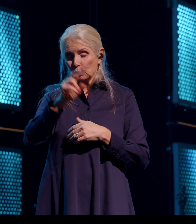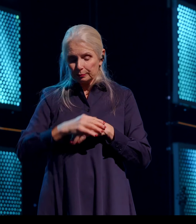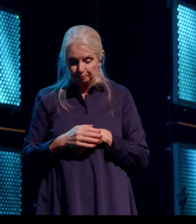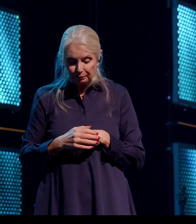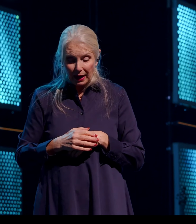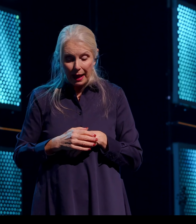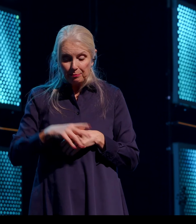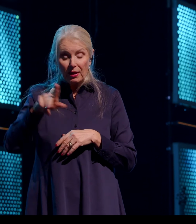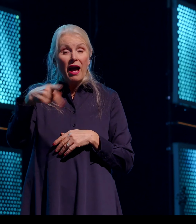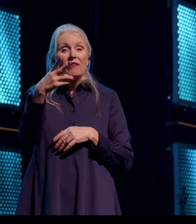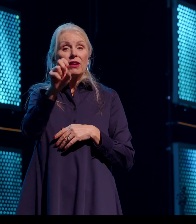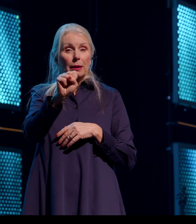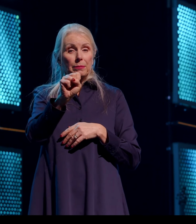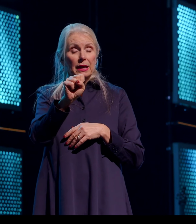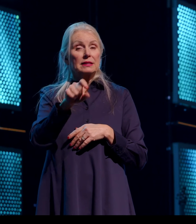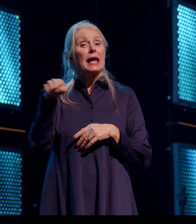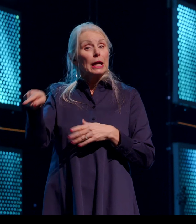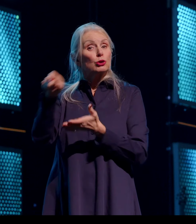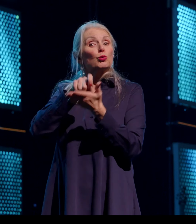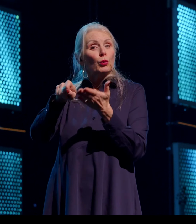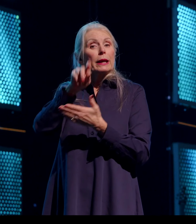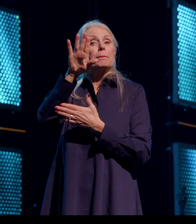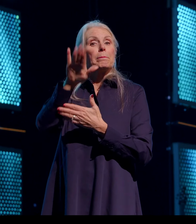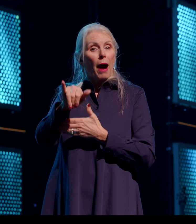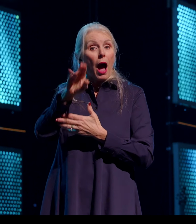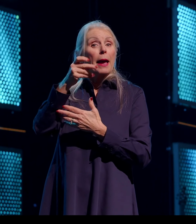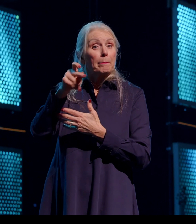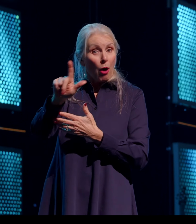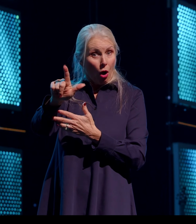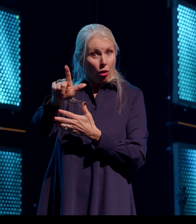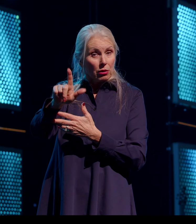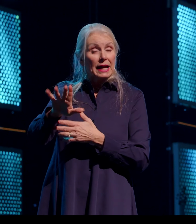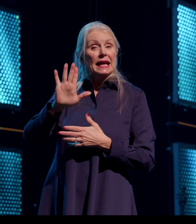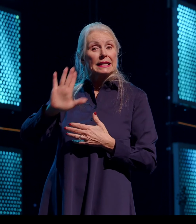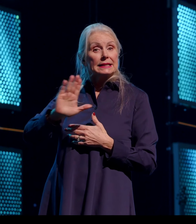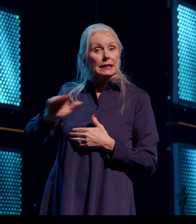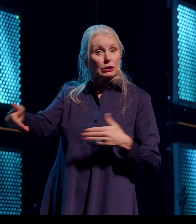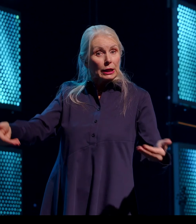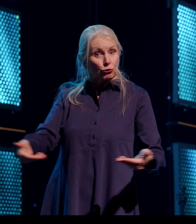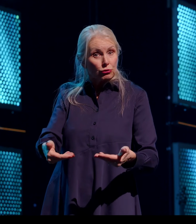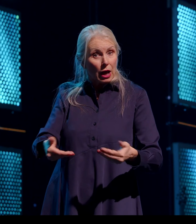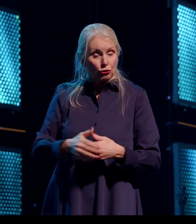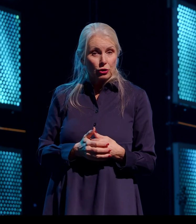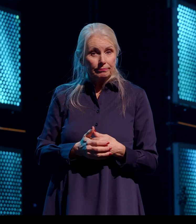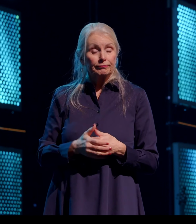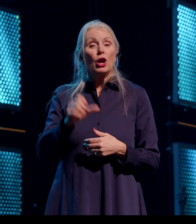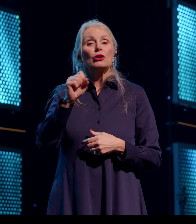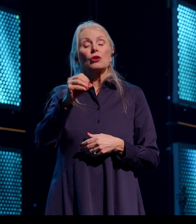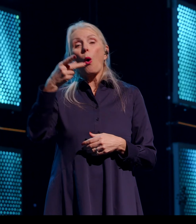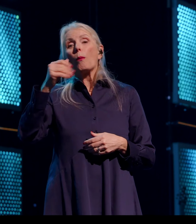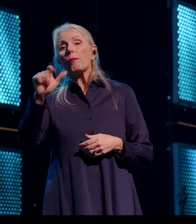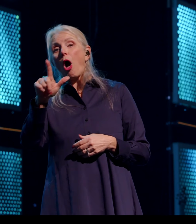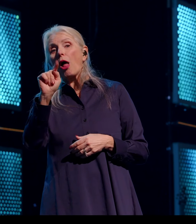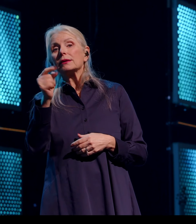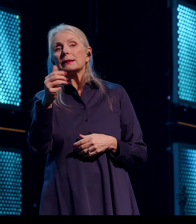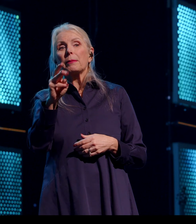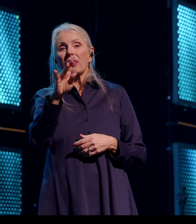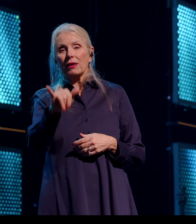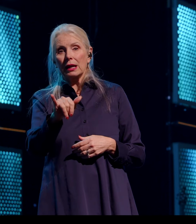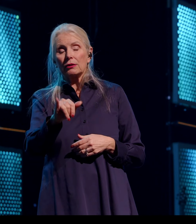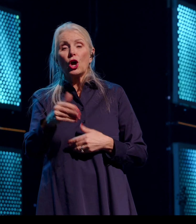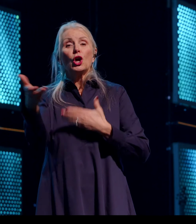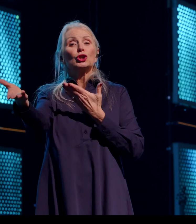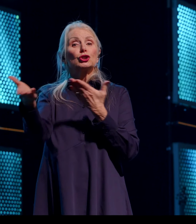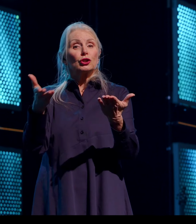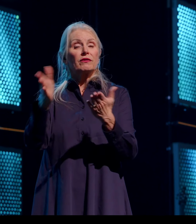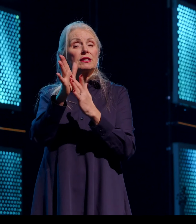Philippians 1:1-2, and this was written by Paul in the very beginning. It's his introduction. It says, Paul and Timothy, servants of Christ Jesus, to